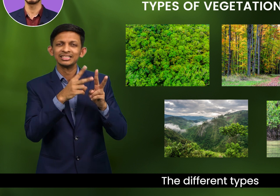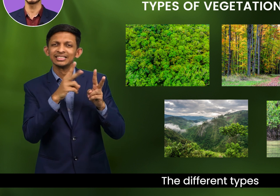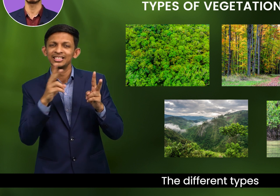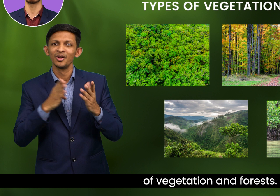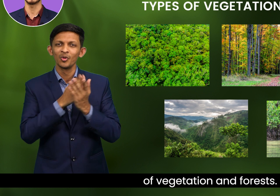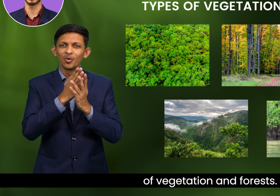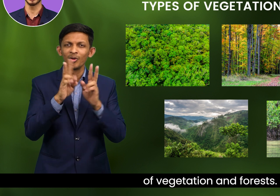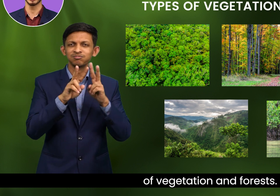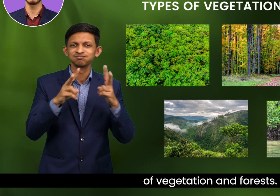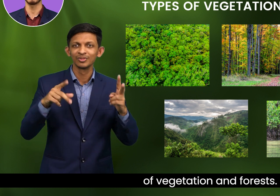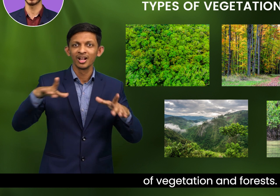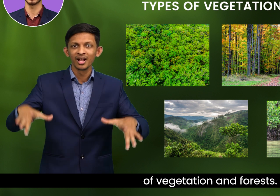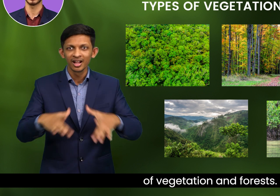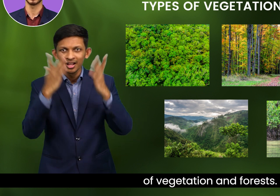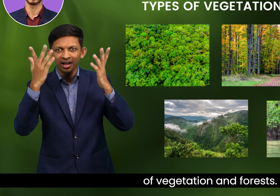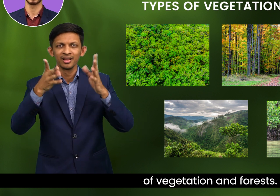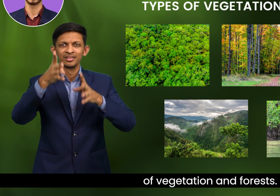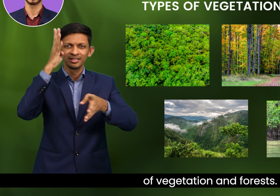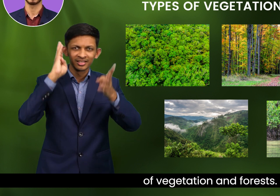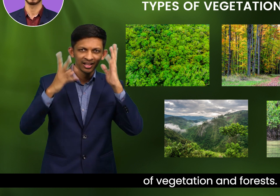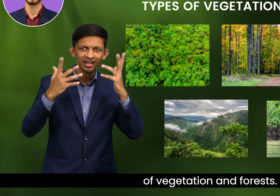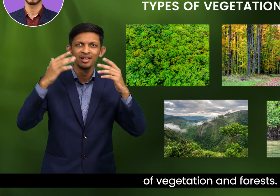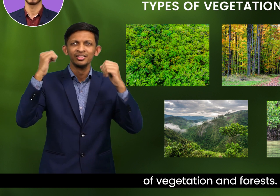the different types of vegetation and forest.